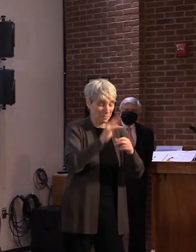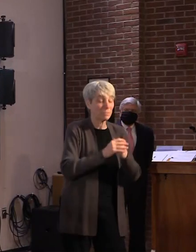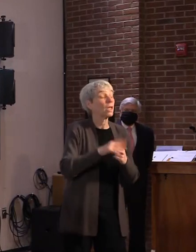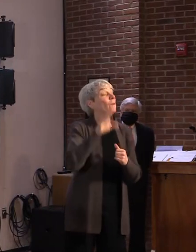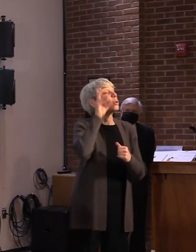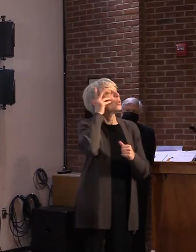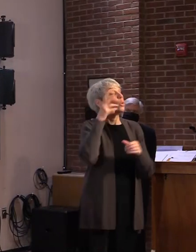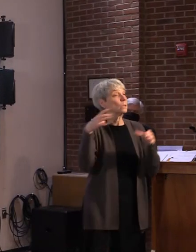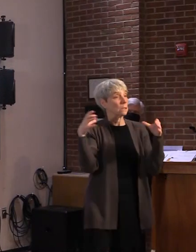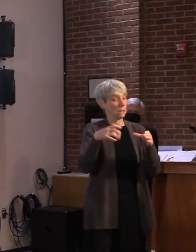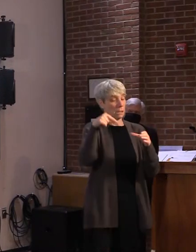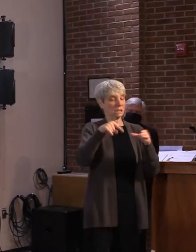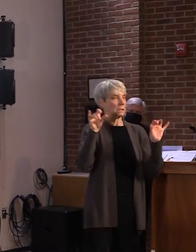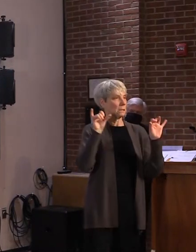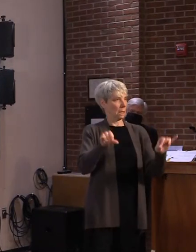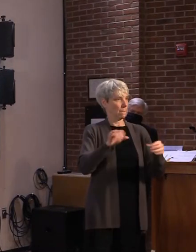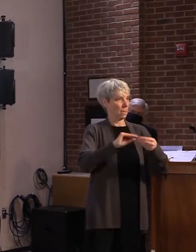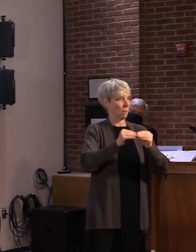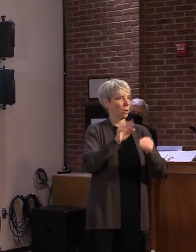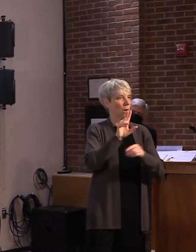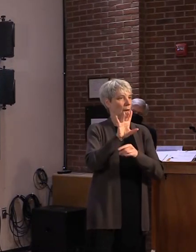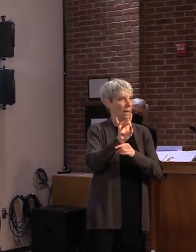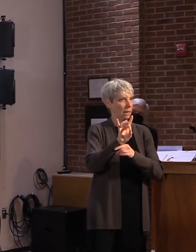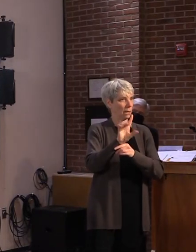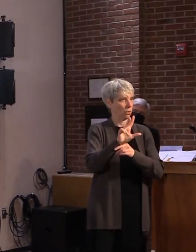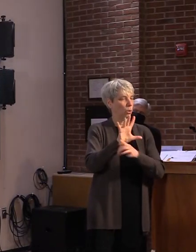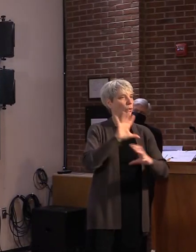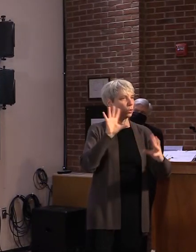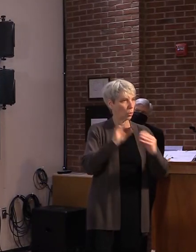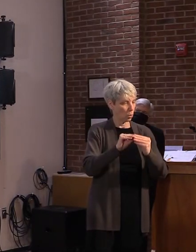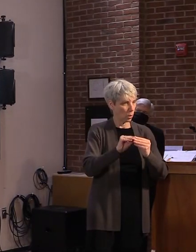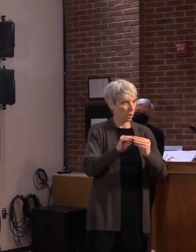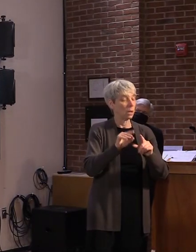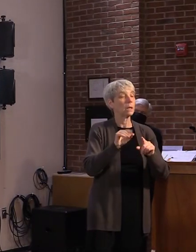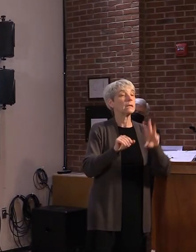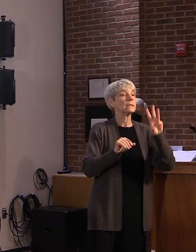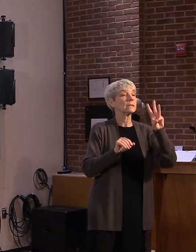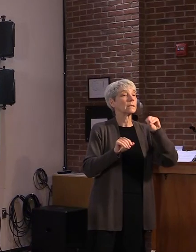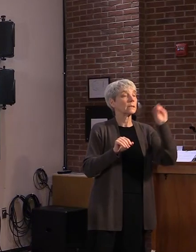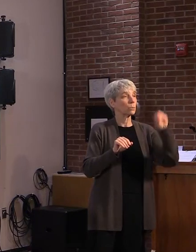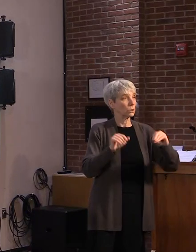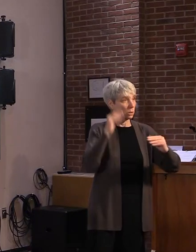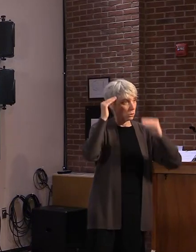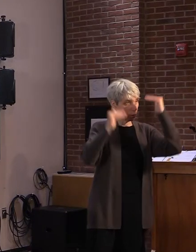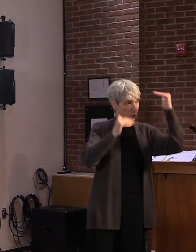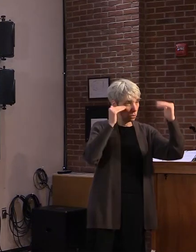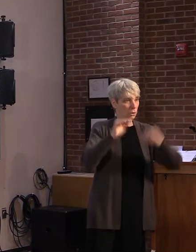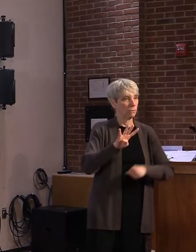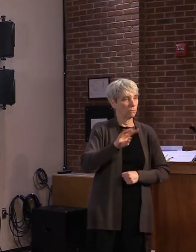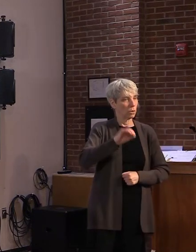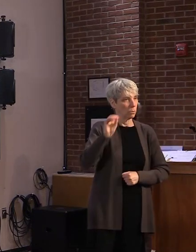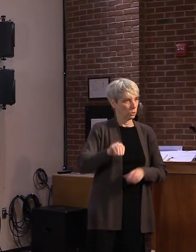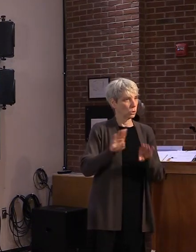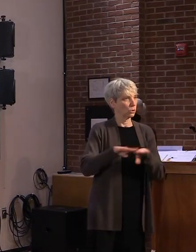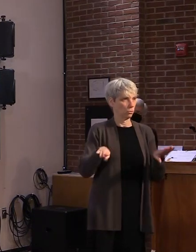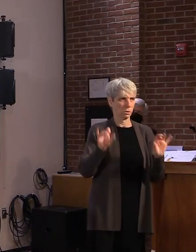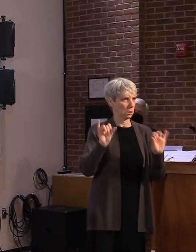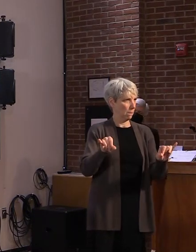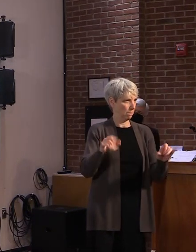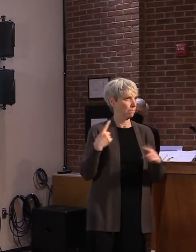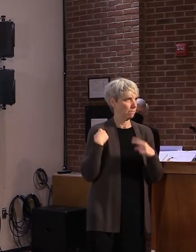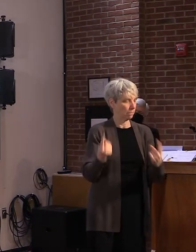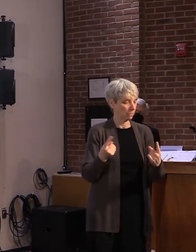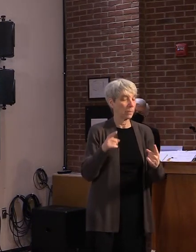83 total cases. Again, still 60% adults, 40% children, and less